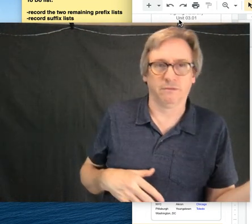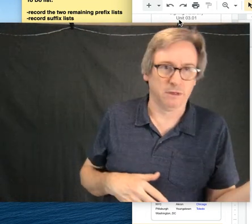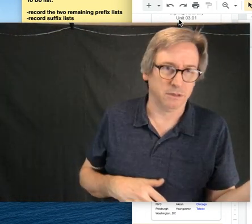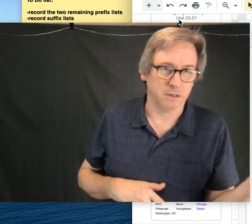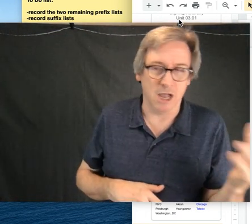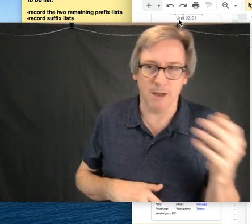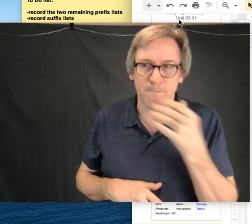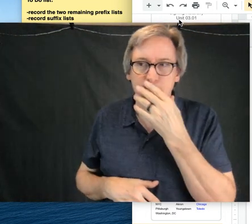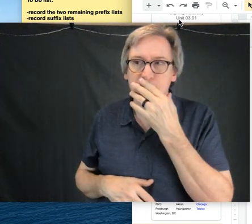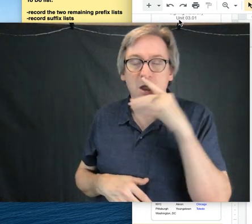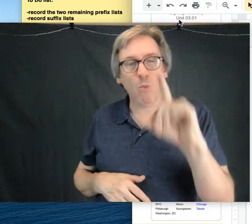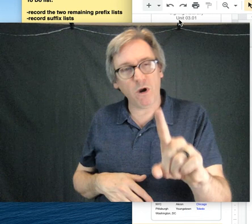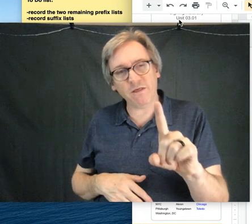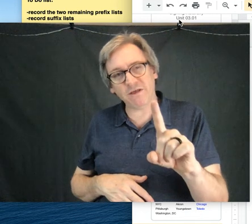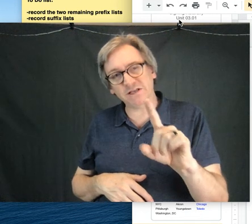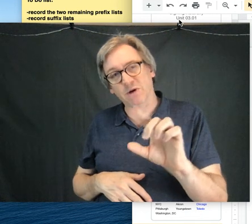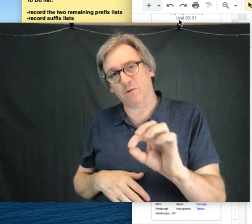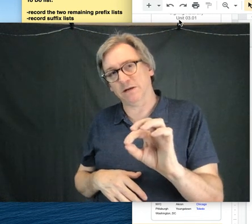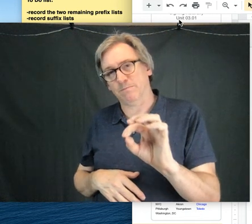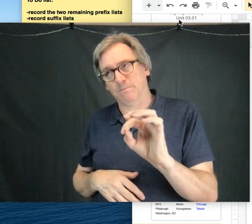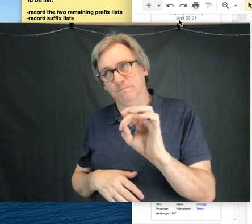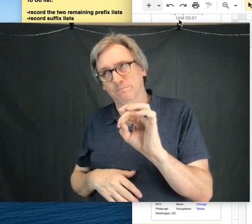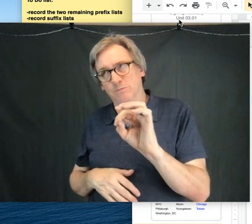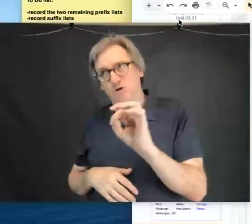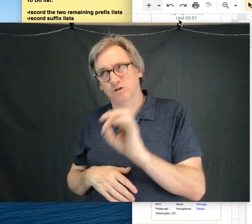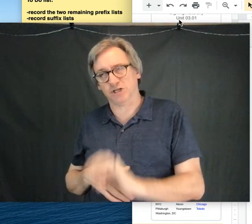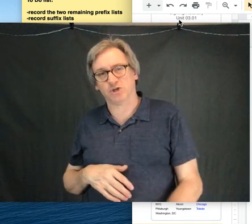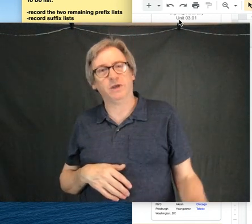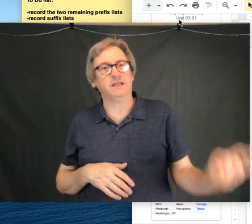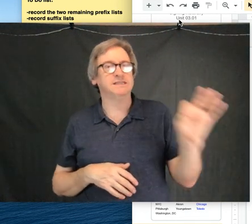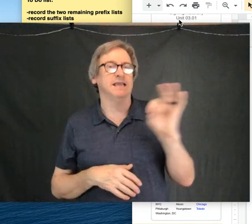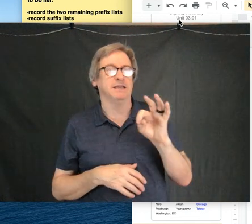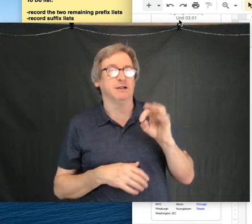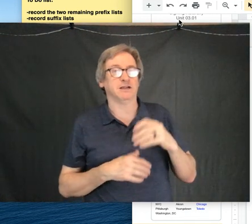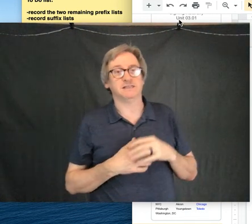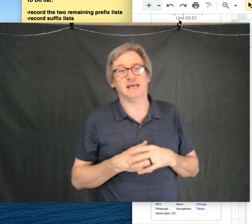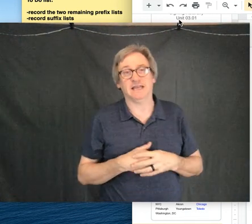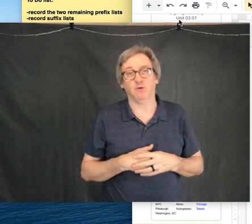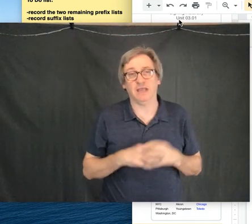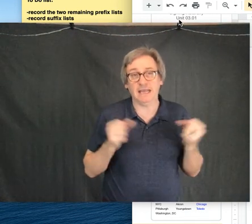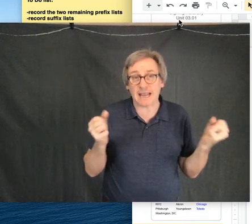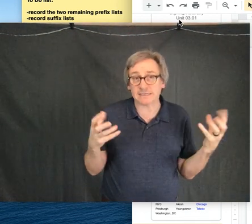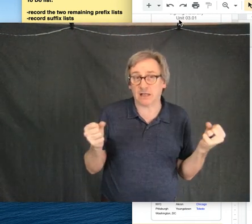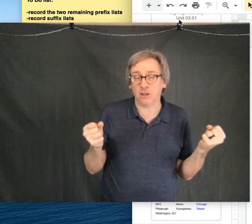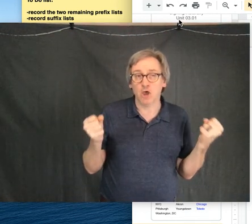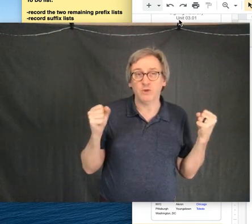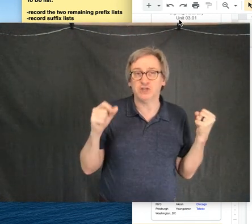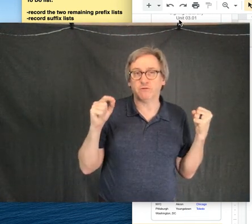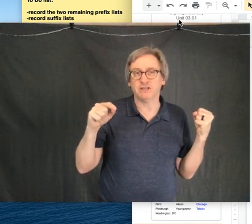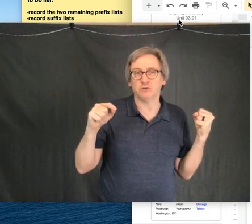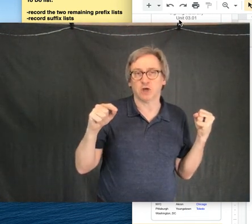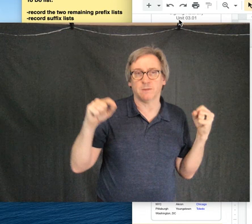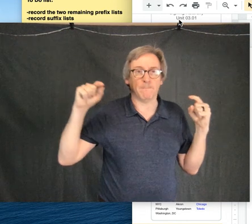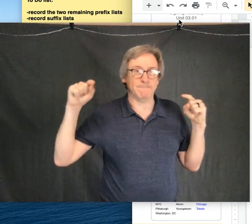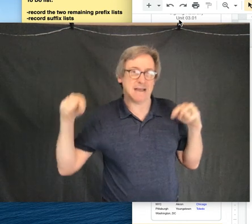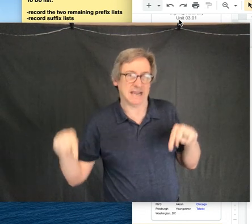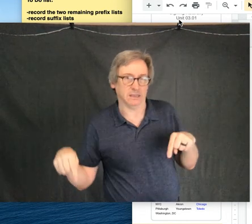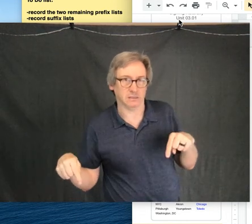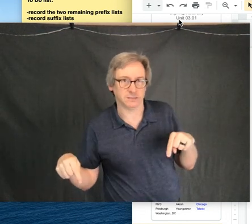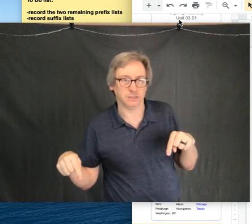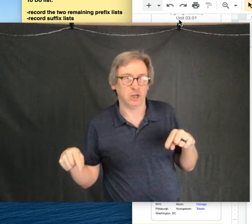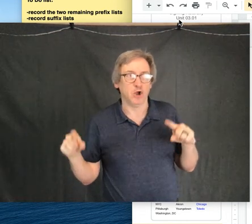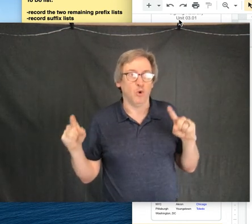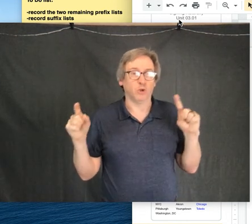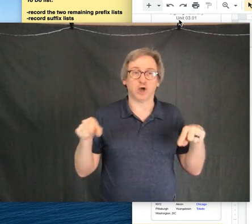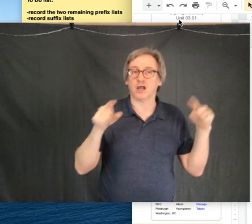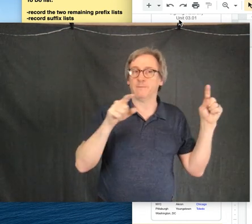Kent. One of the things I want to just quickly say in here is that in ASL, we generally don't talk about